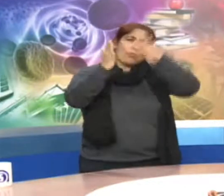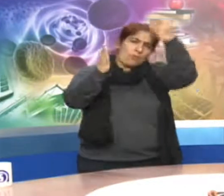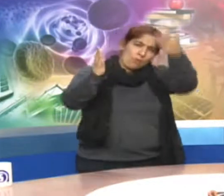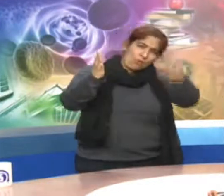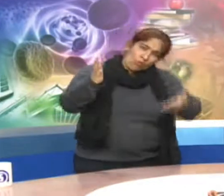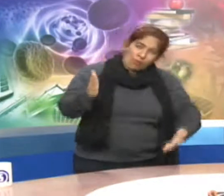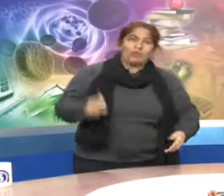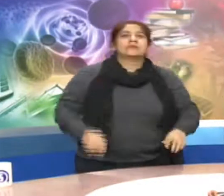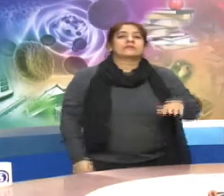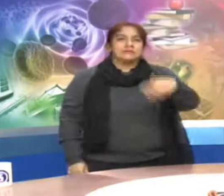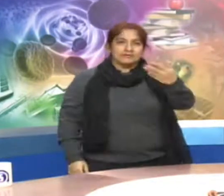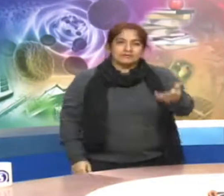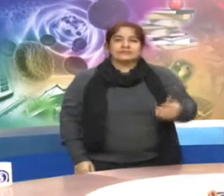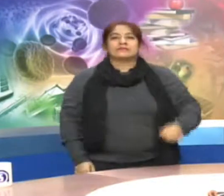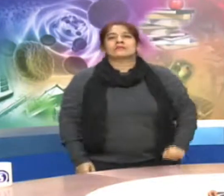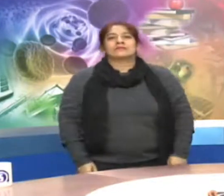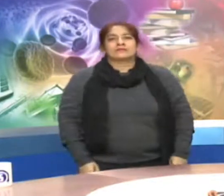legal measures to help.